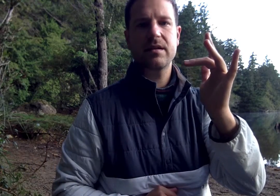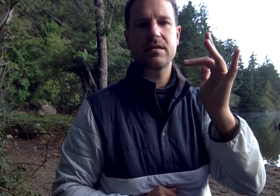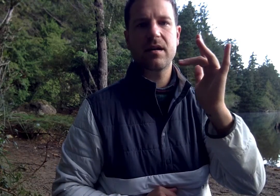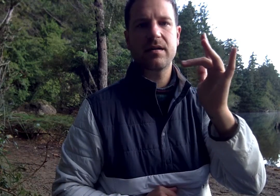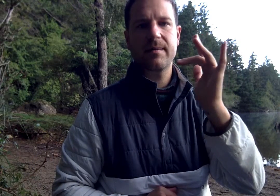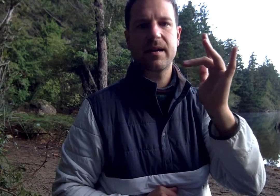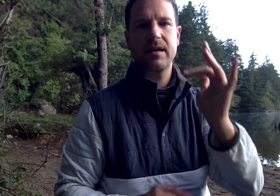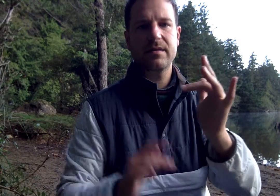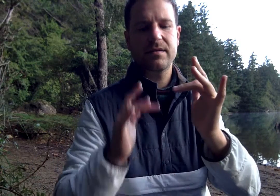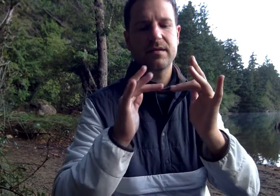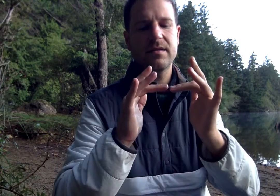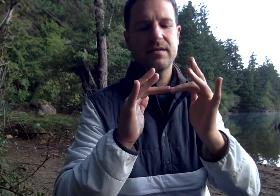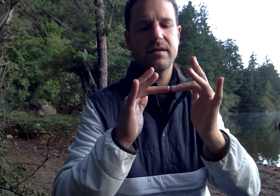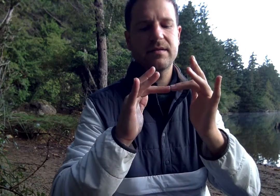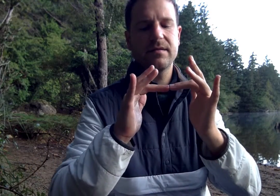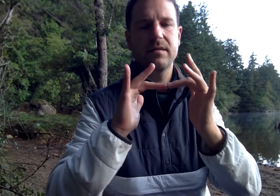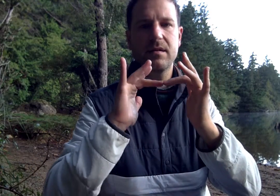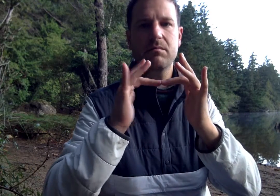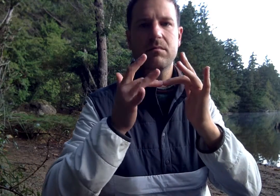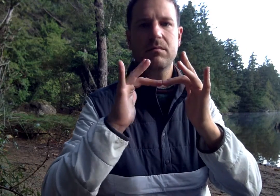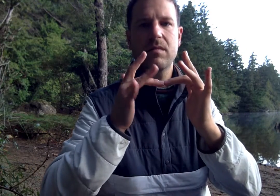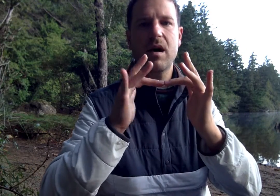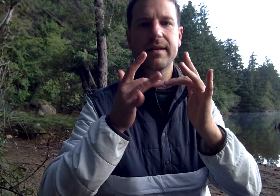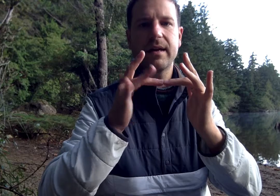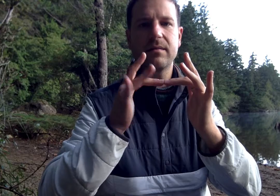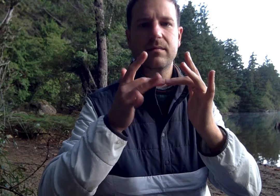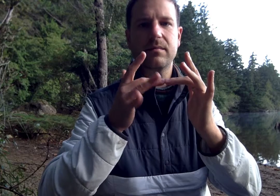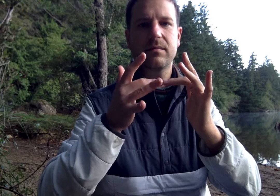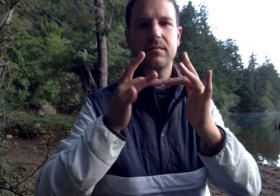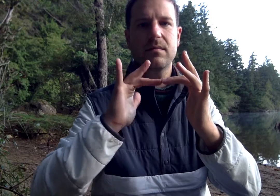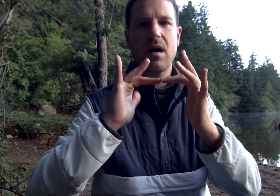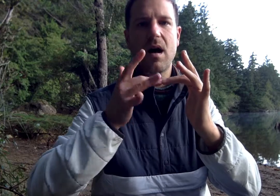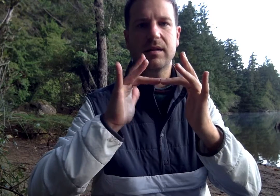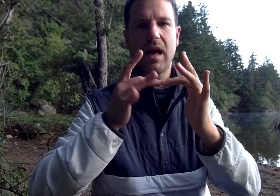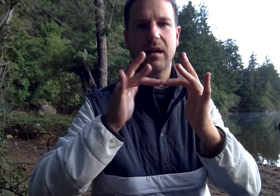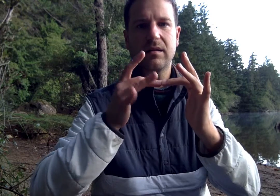your non-dominant hand is just going to stay still. Online.